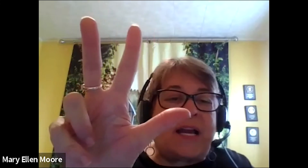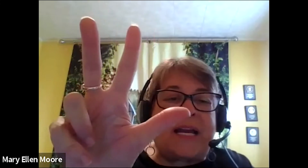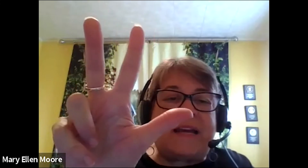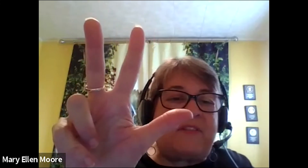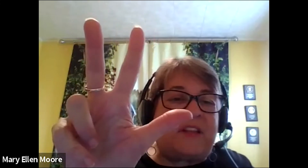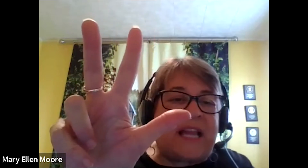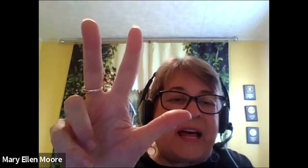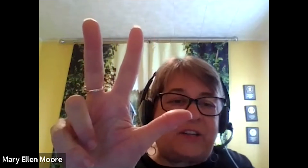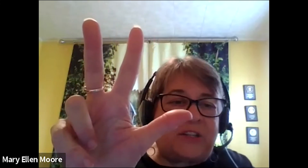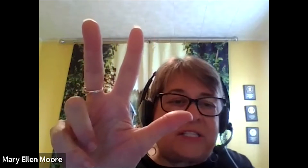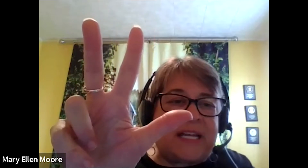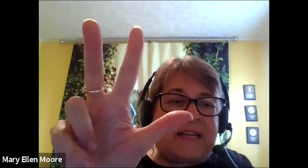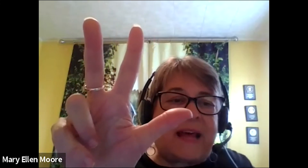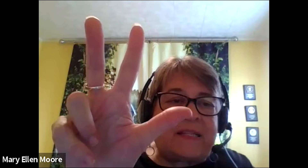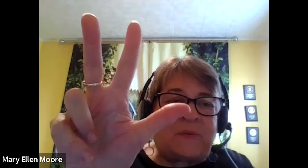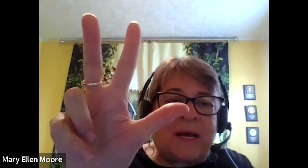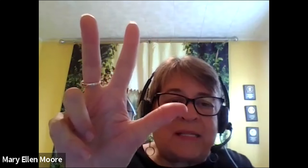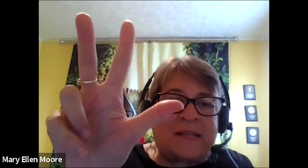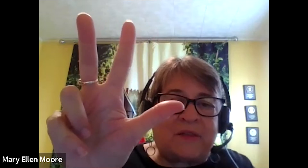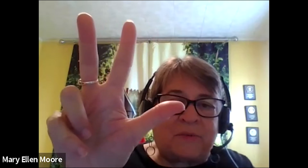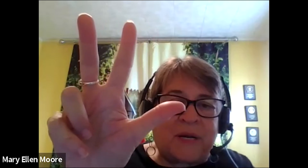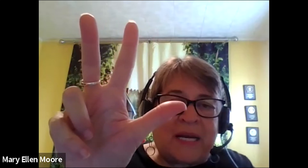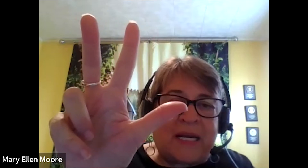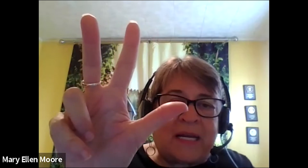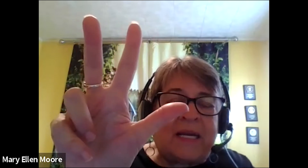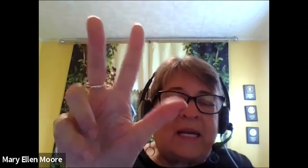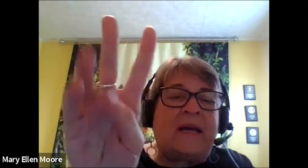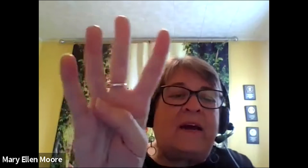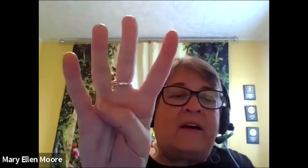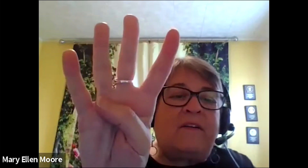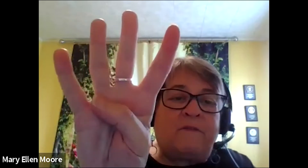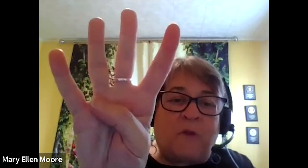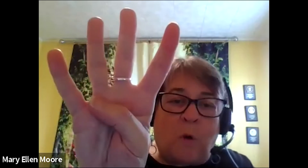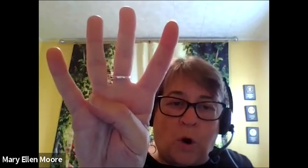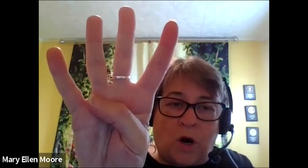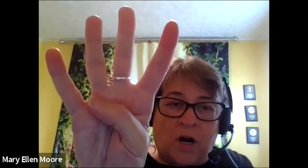any of the letters. See, that's why it's a 3. 4,